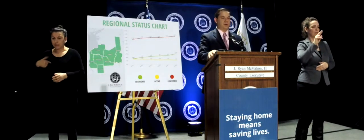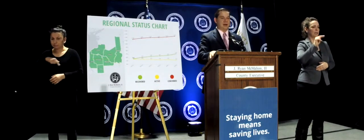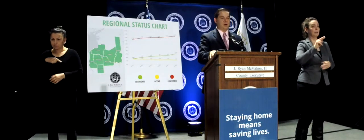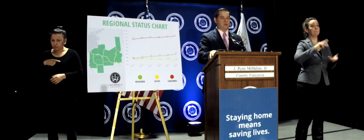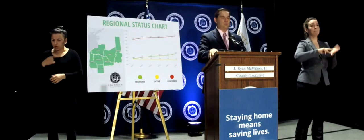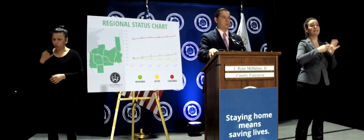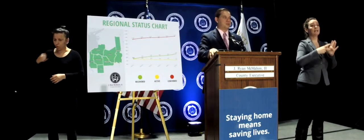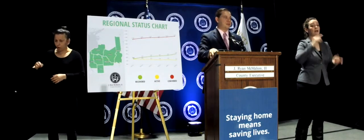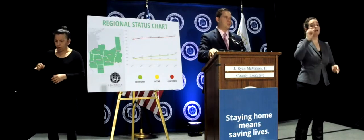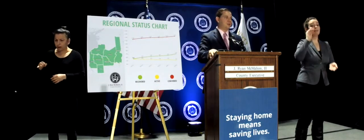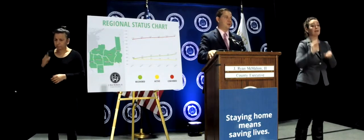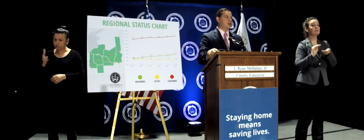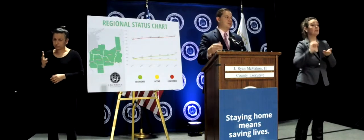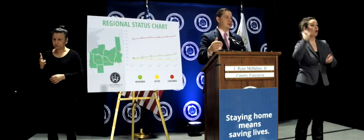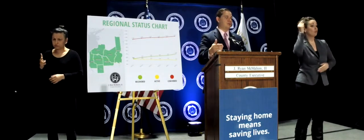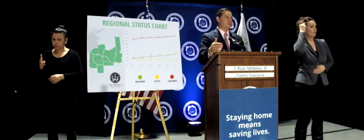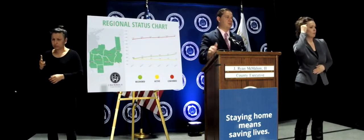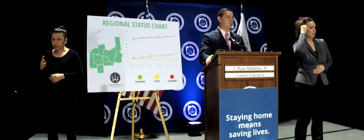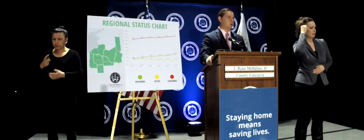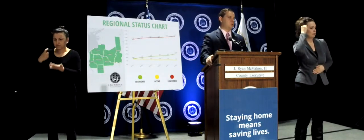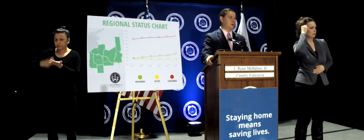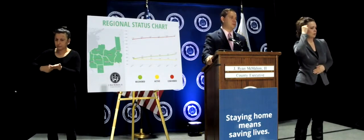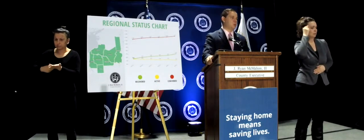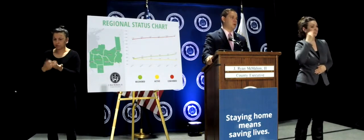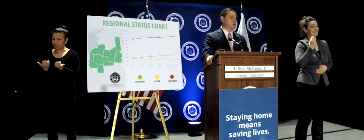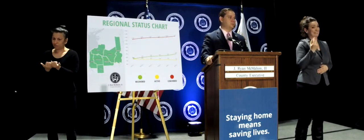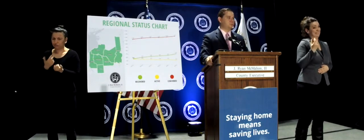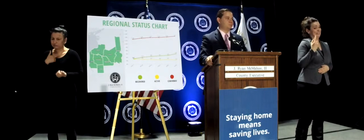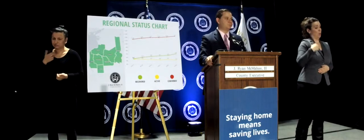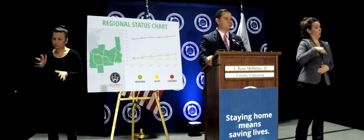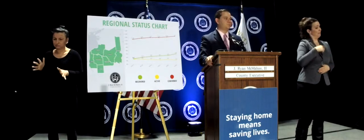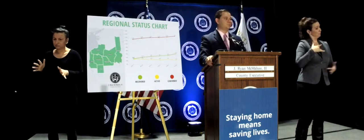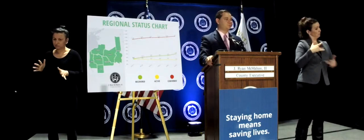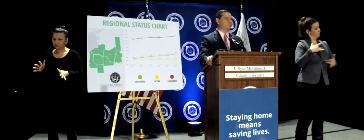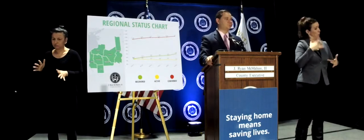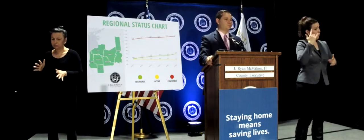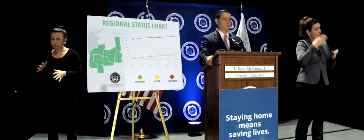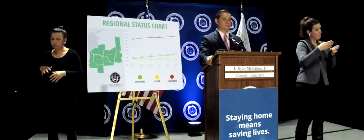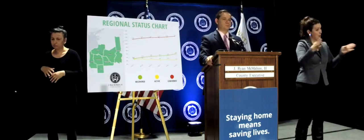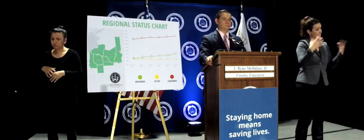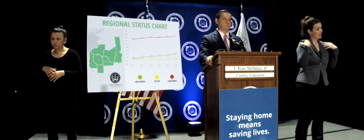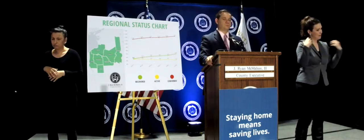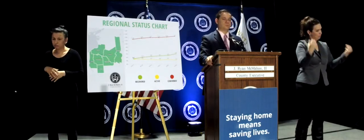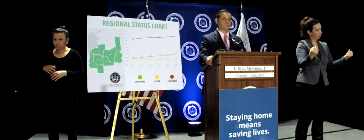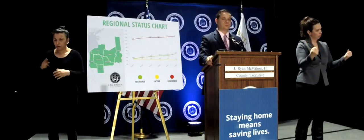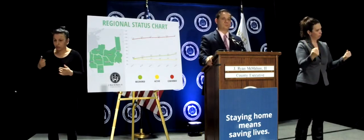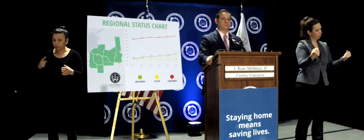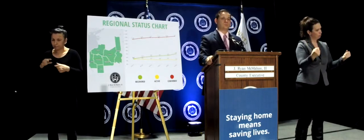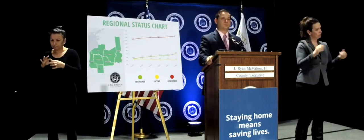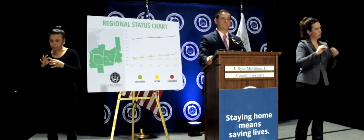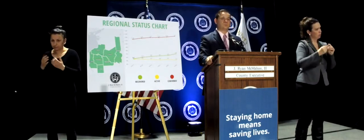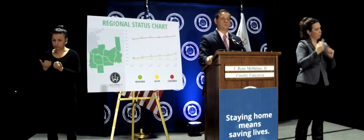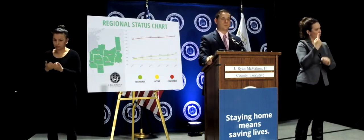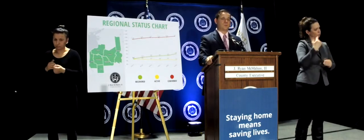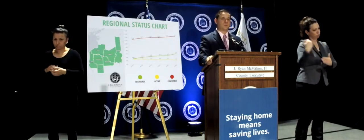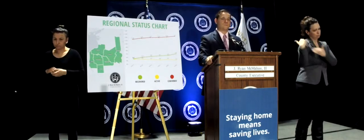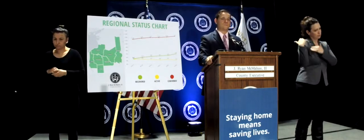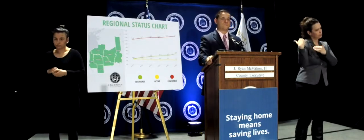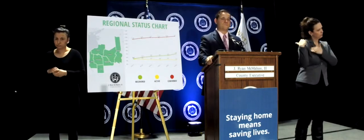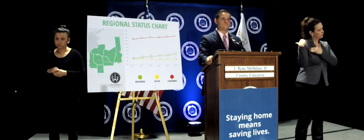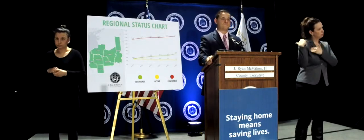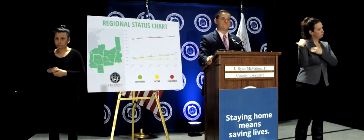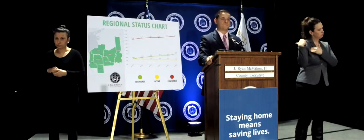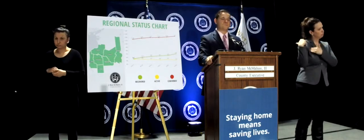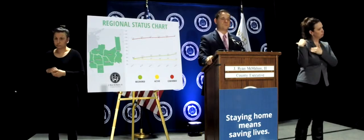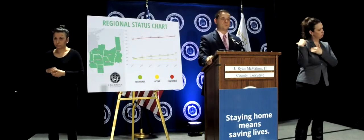because public health and public safety is government's #1 responsibility. When you talk to the county executives or other